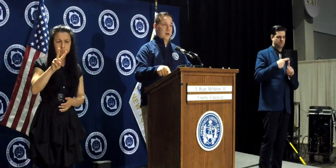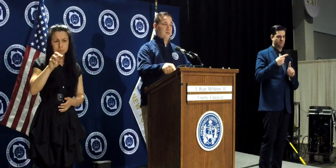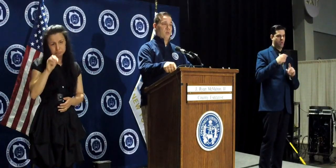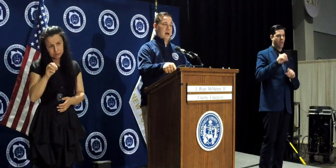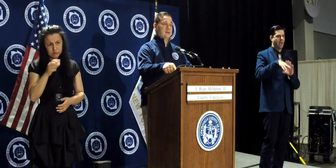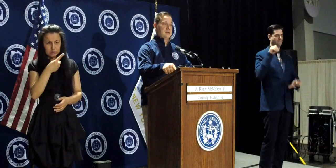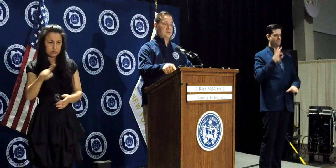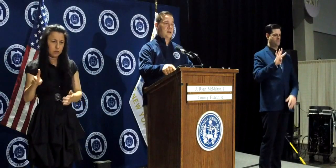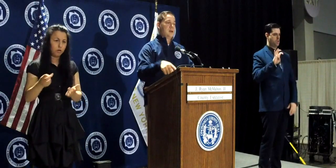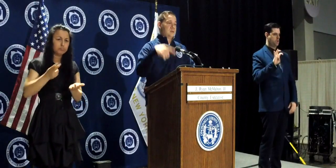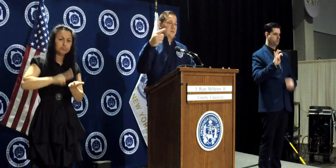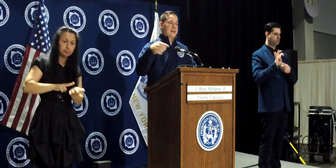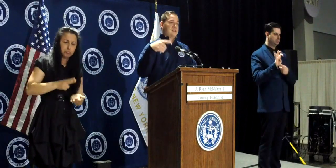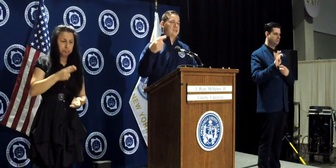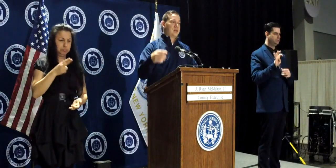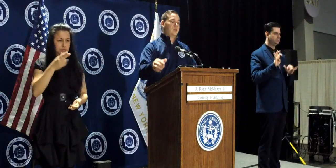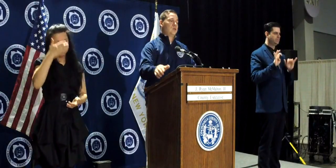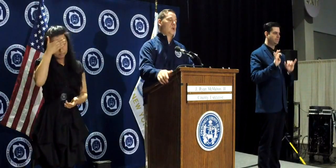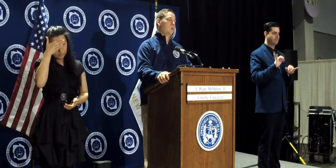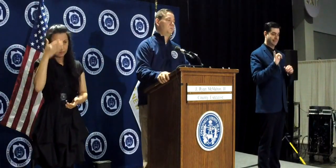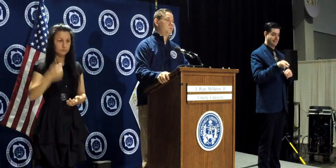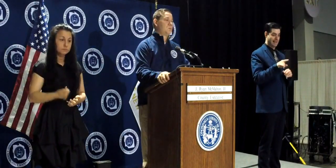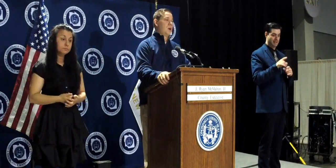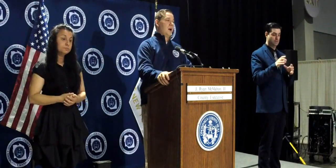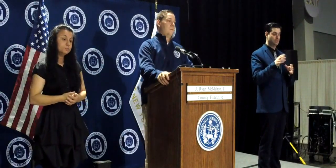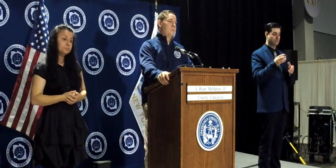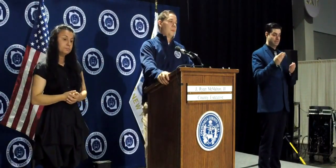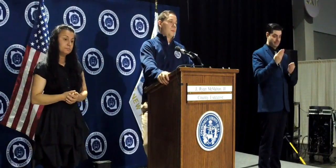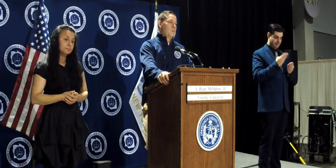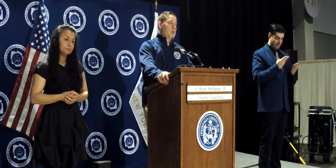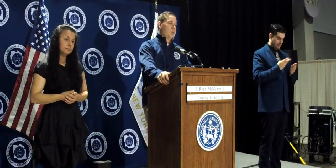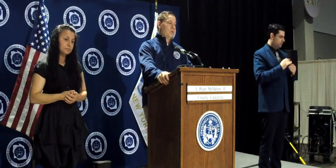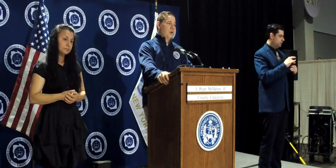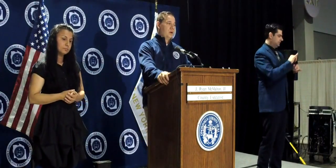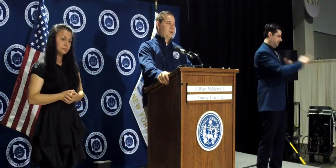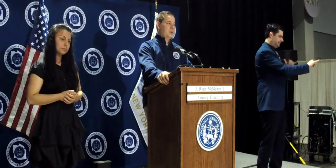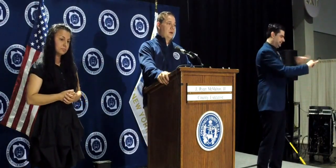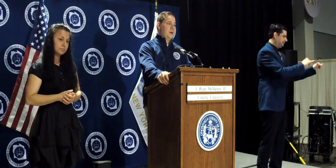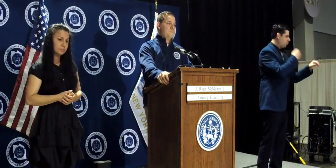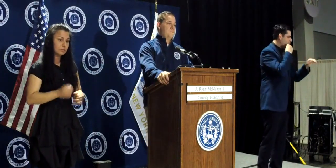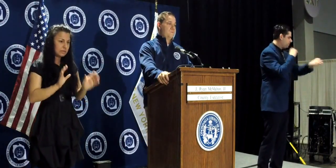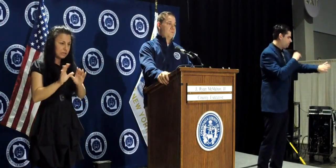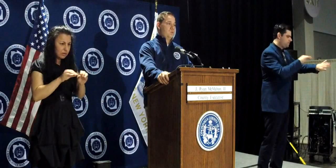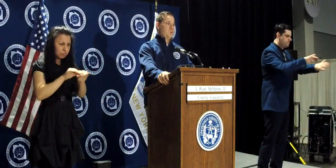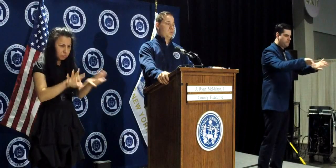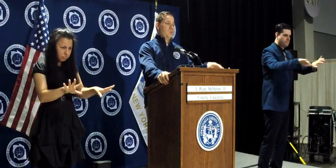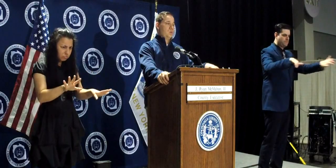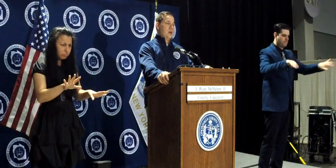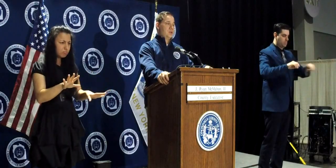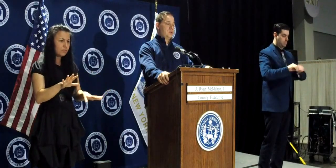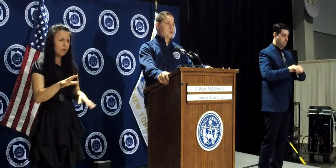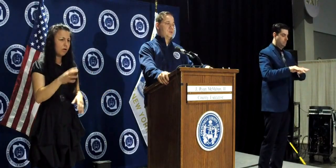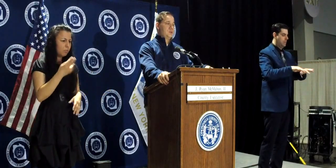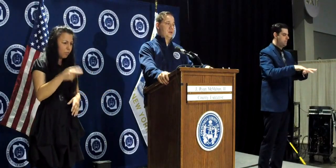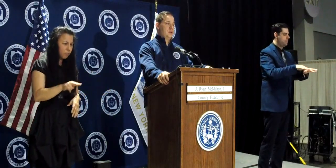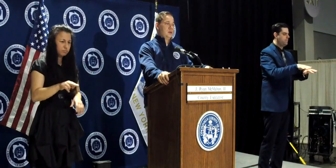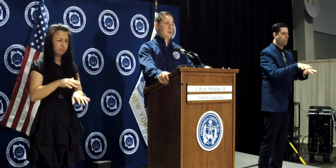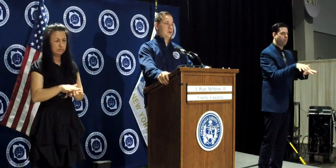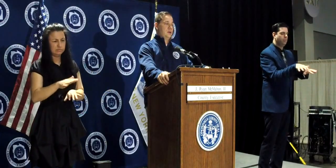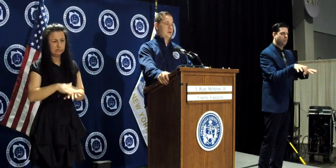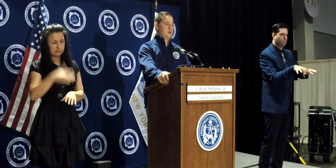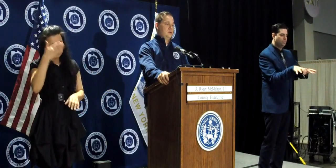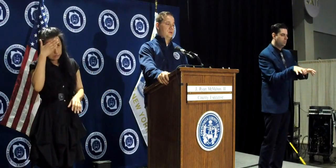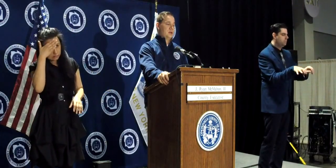contacts, we know we'll have more positives. So that's the cycle. So we're very anxious